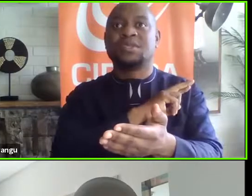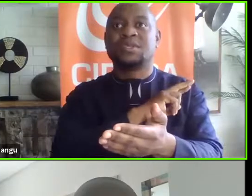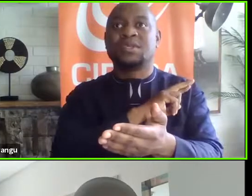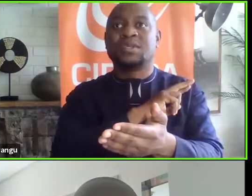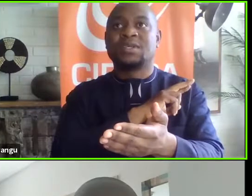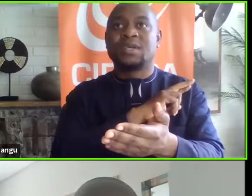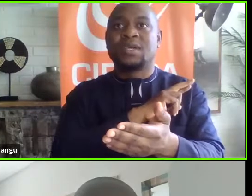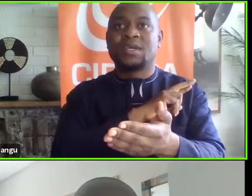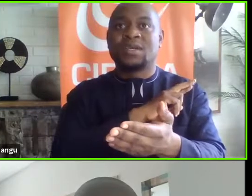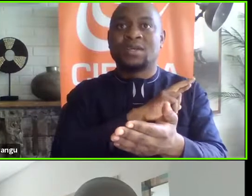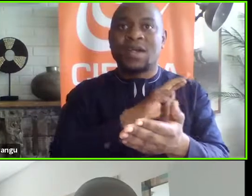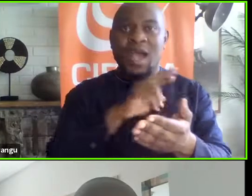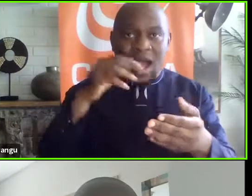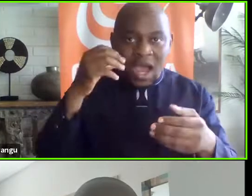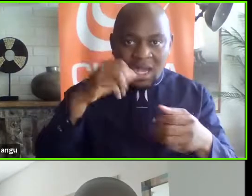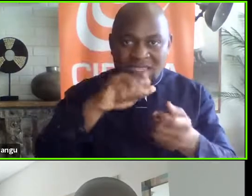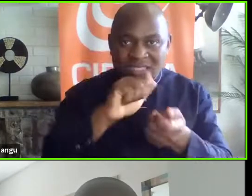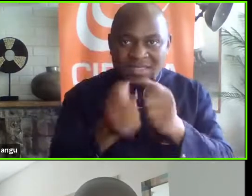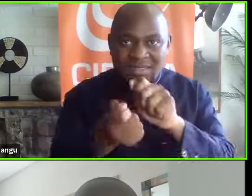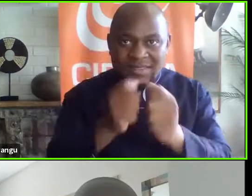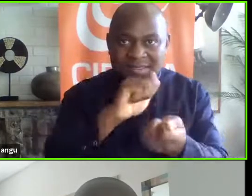make sure that we can access resources